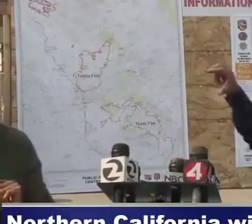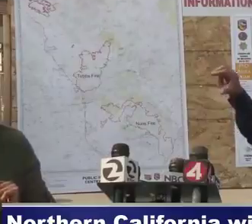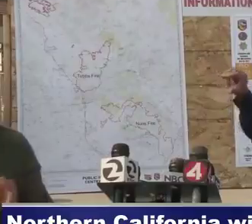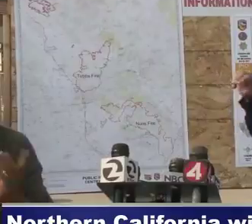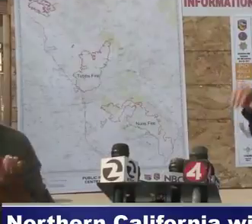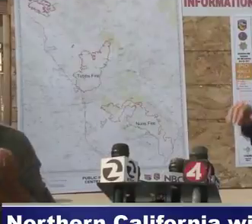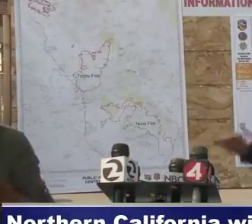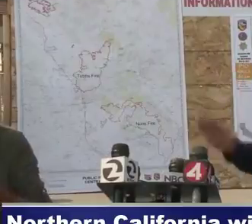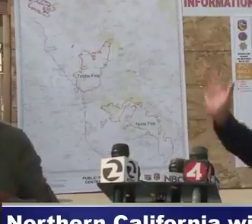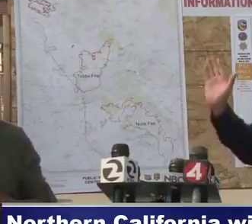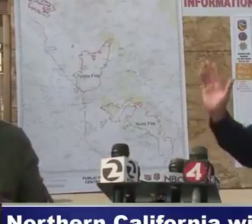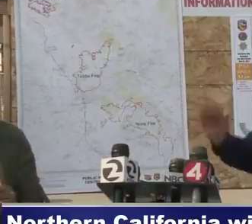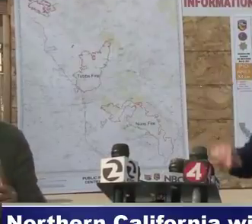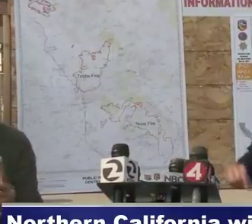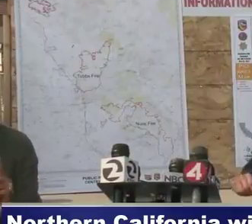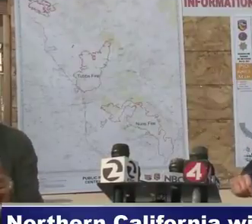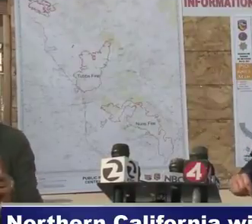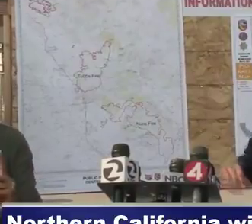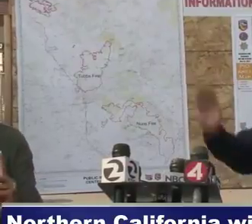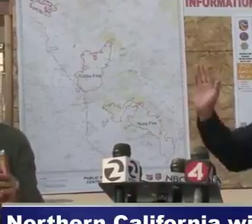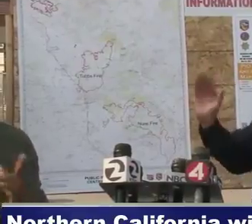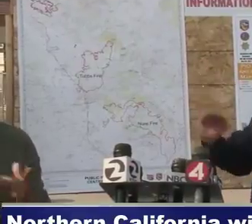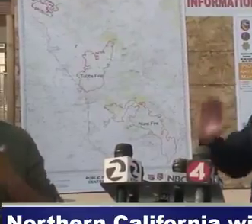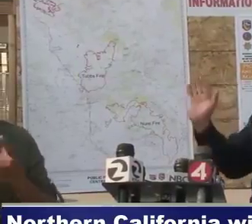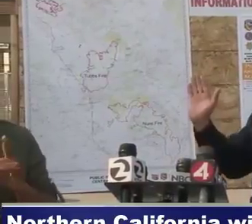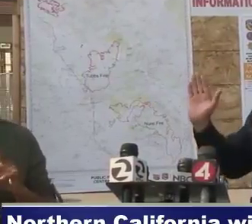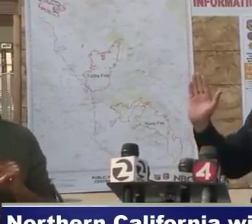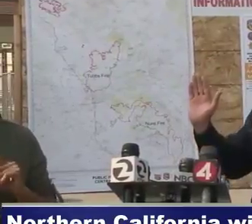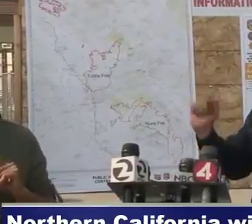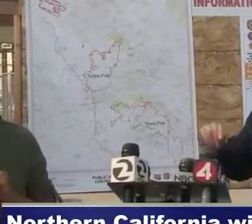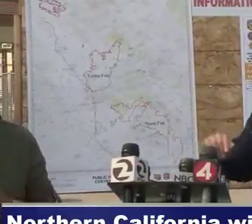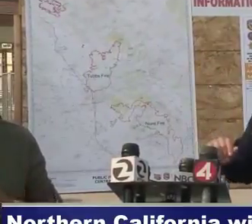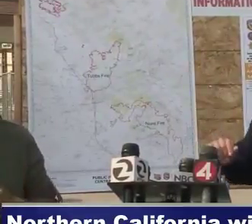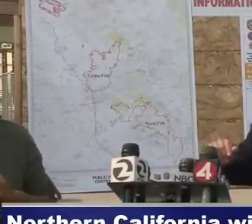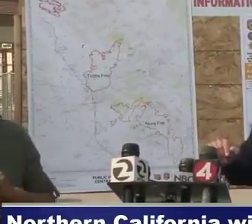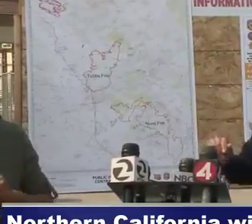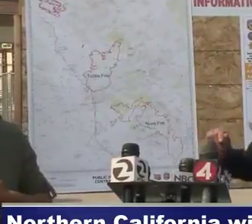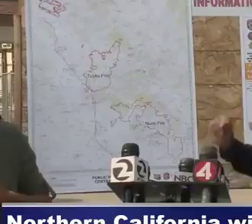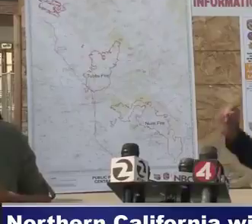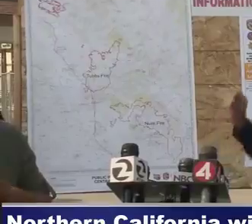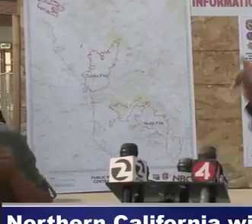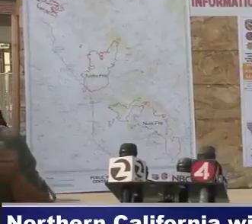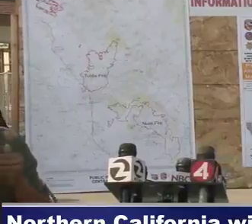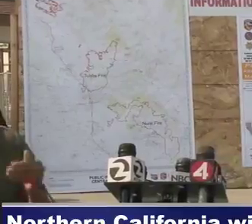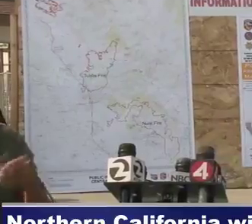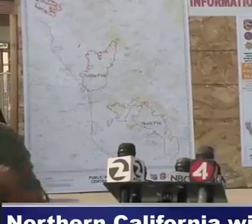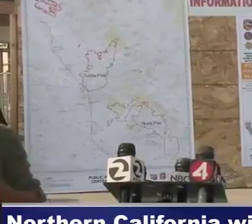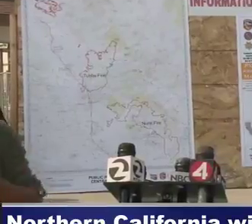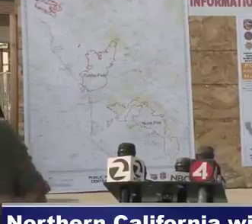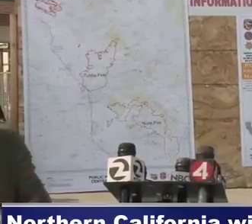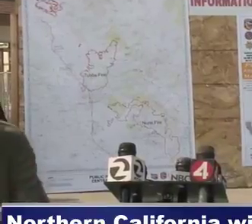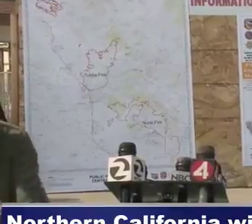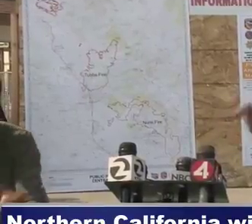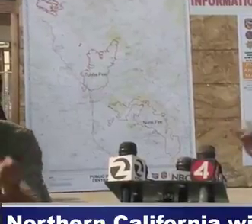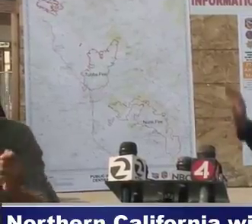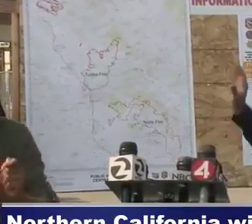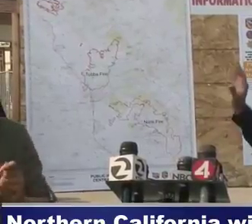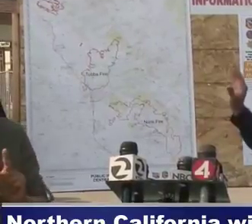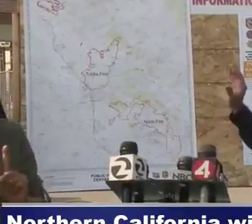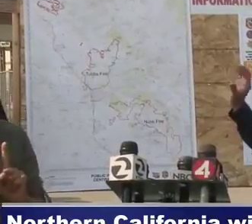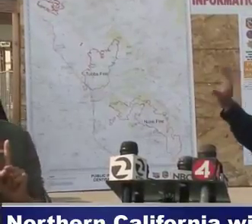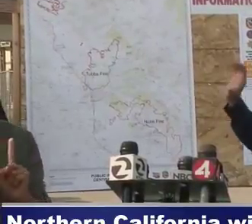there that they've gotten some good dozer line around it and hand line around it. With the expectation of the winds coming up, I